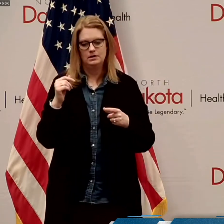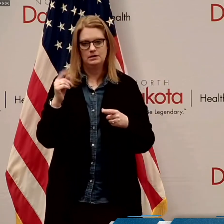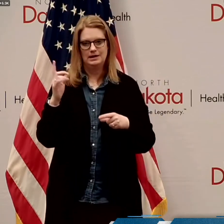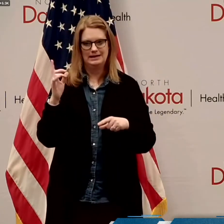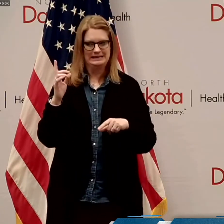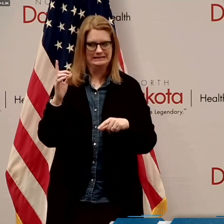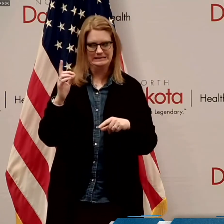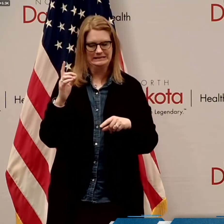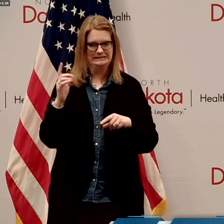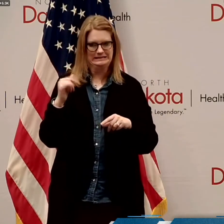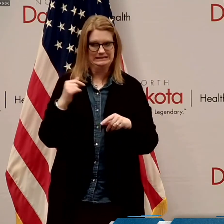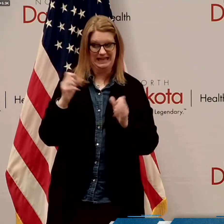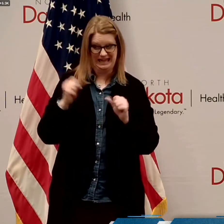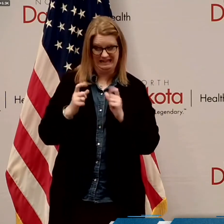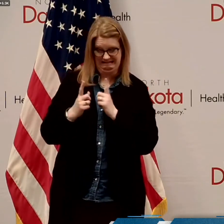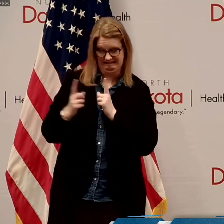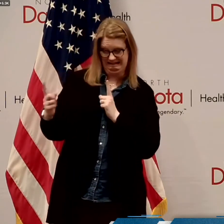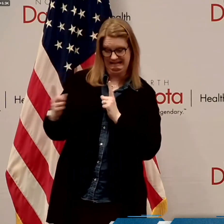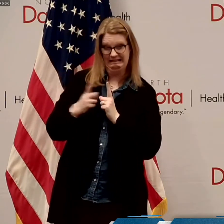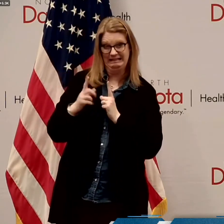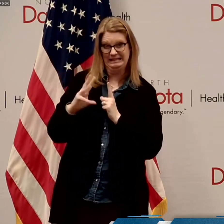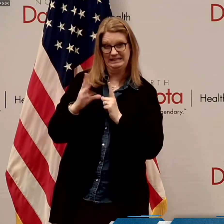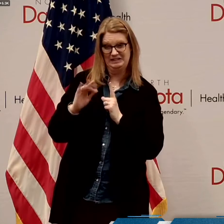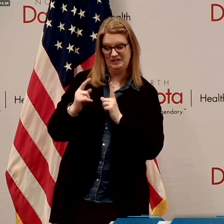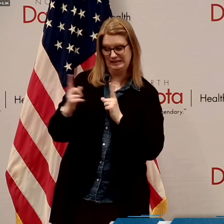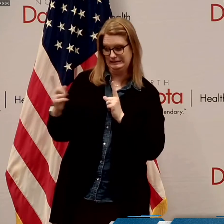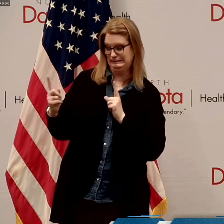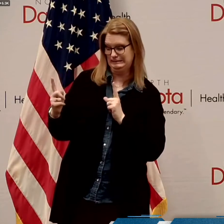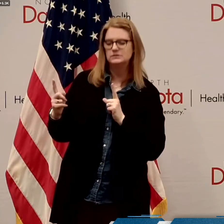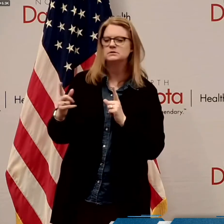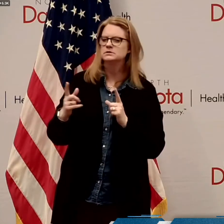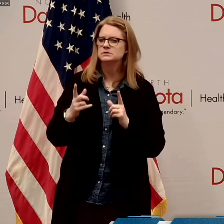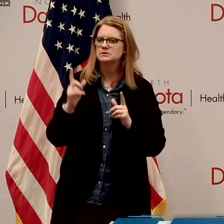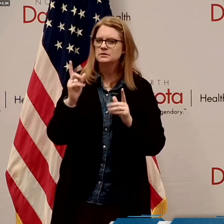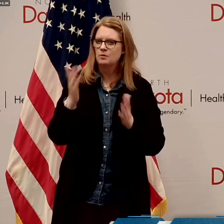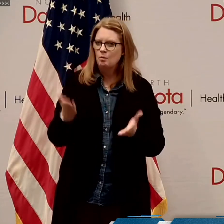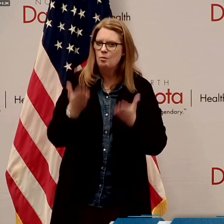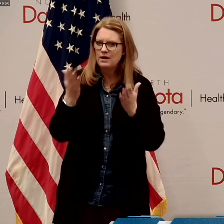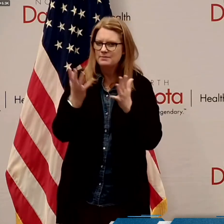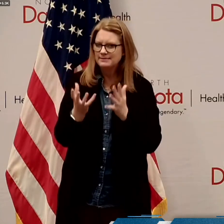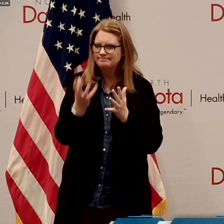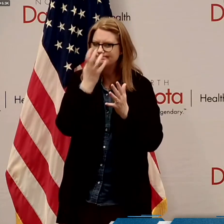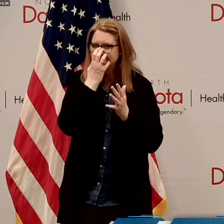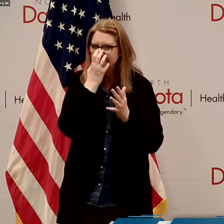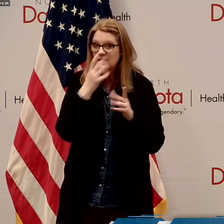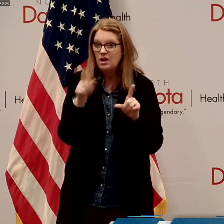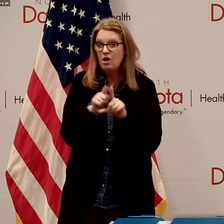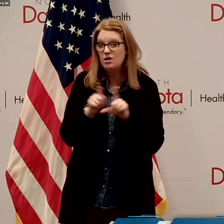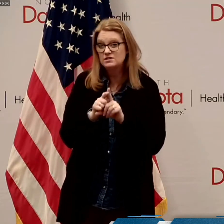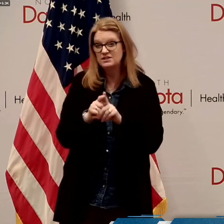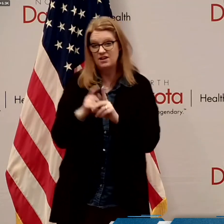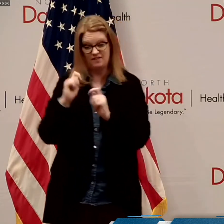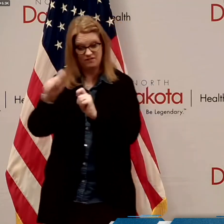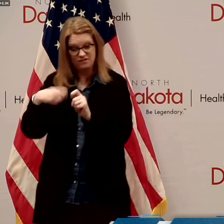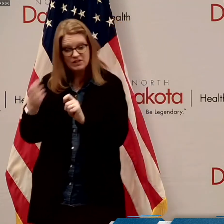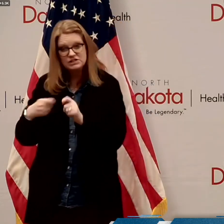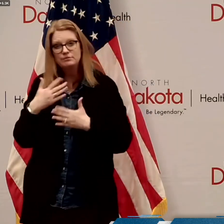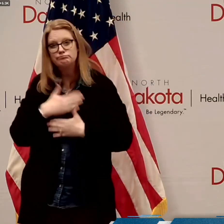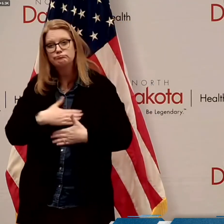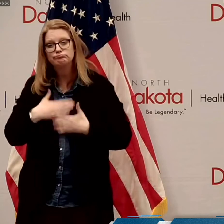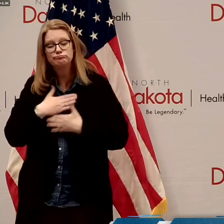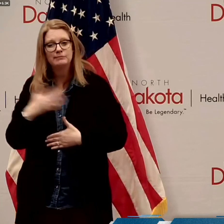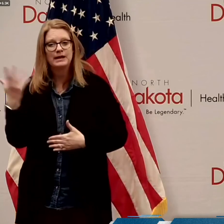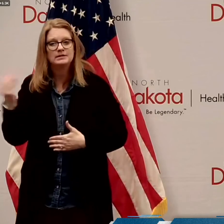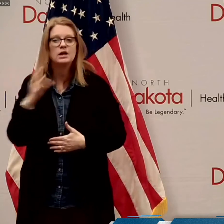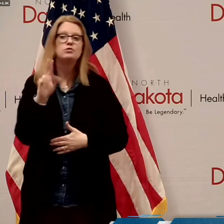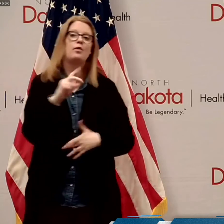sure that you're going to be able to maintain 6 feet of physical distance. We recommend you do the same while fishing and enjoying the great outdoors. North Dakota Game